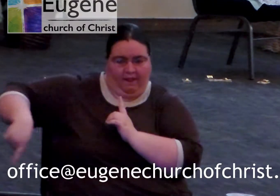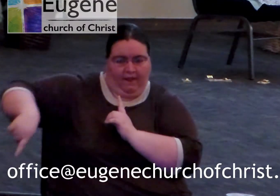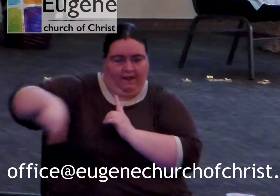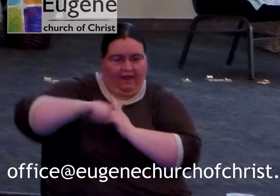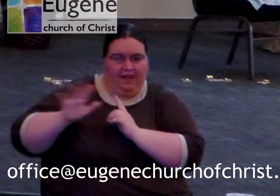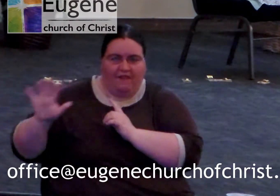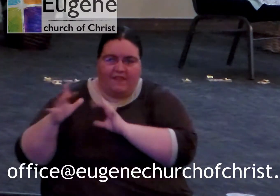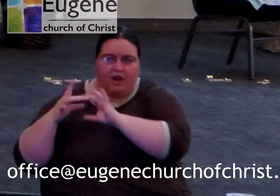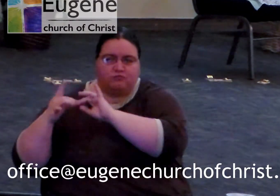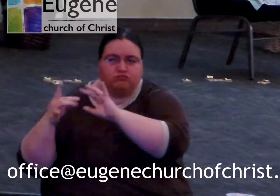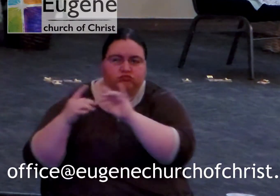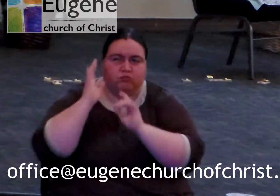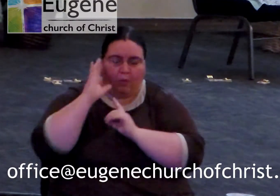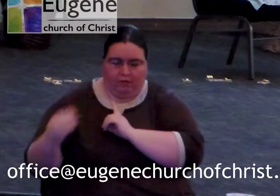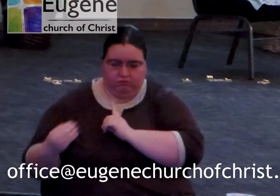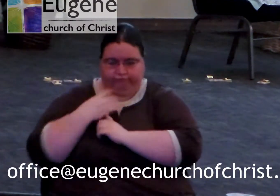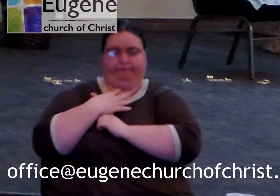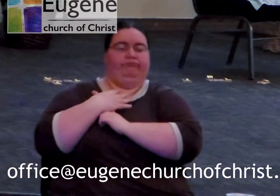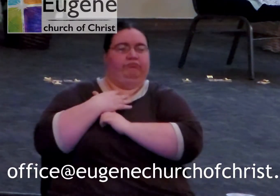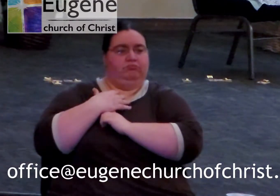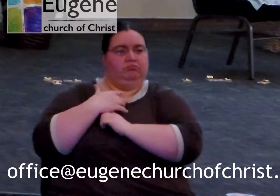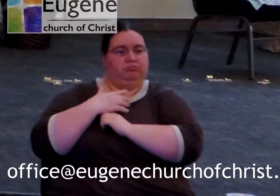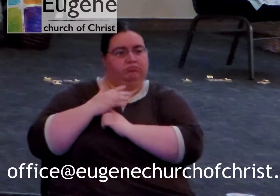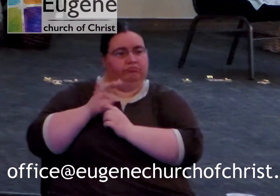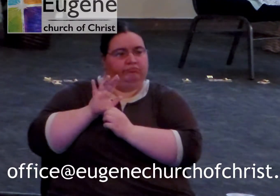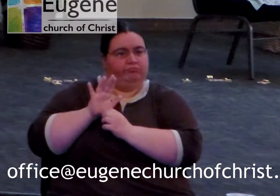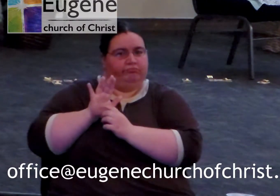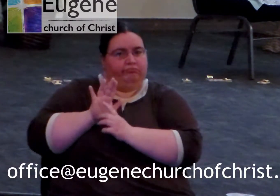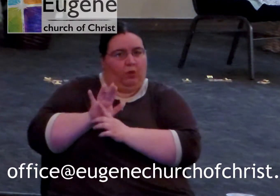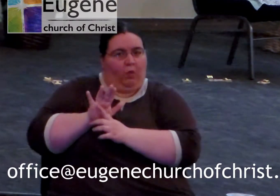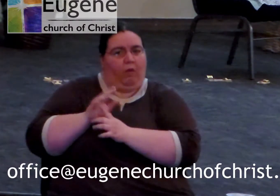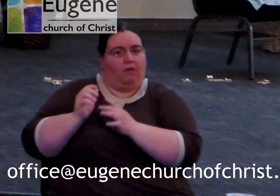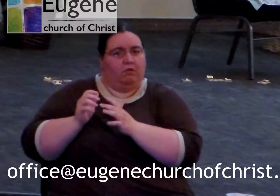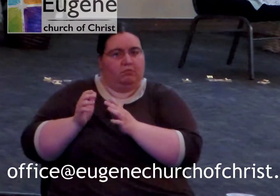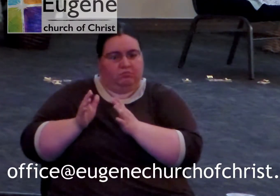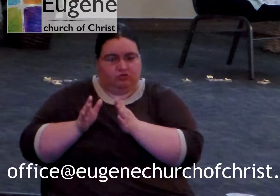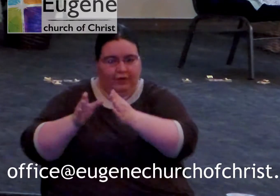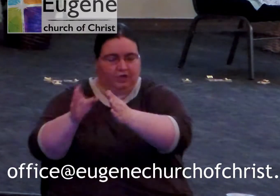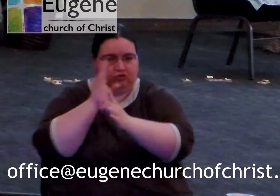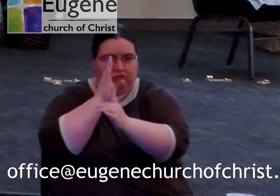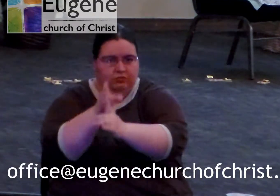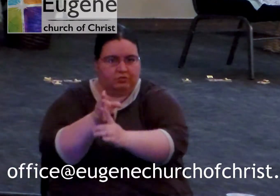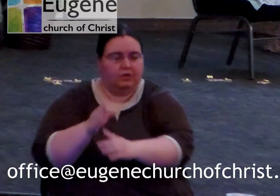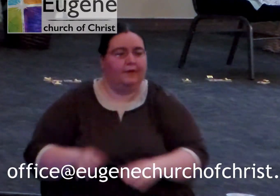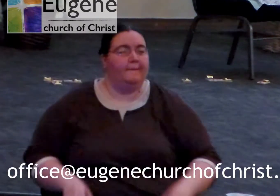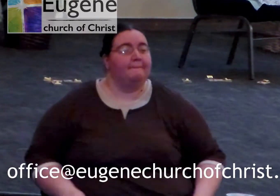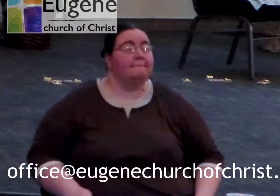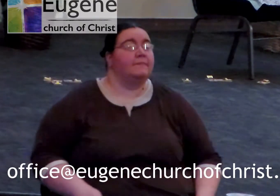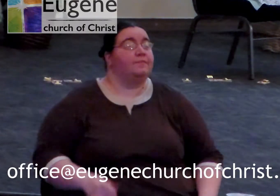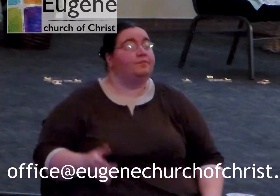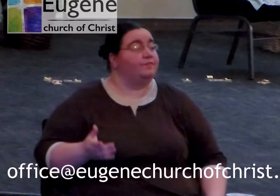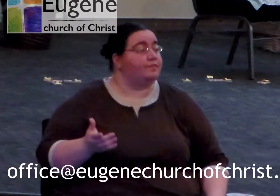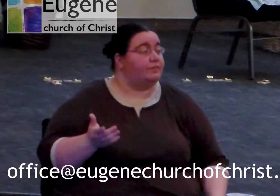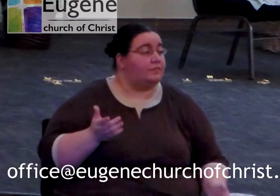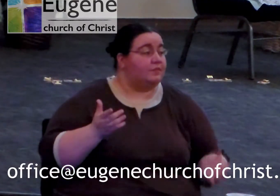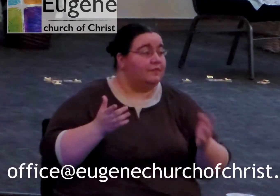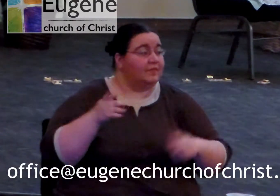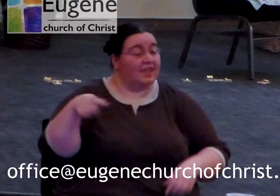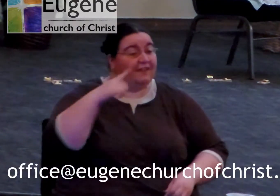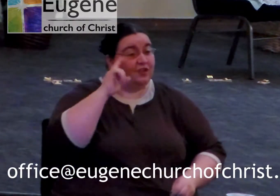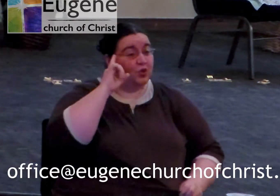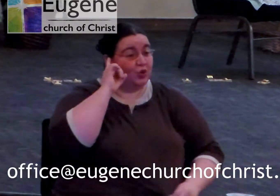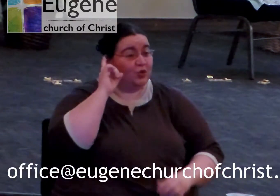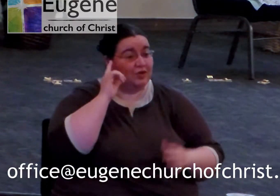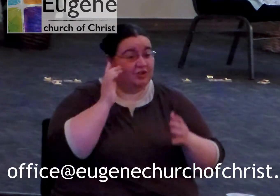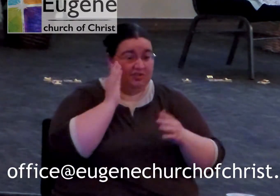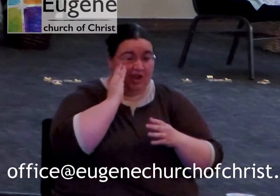take you off just a little bit. And I don't know if you've ever kind of heard this whole idea of the compass direction, that you can just be off 1 degree from where you want to be. And